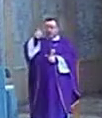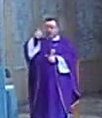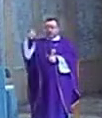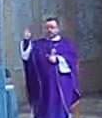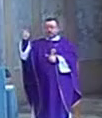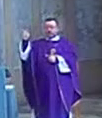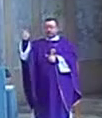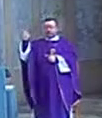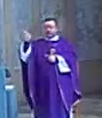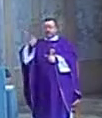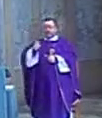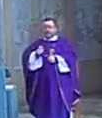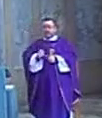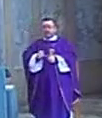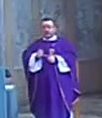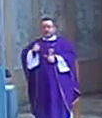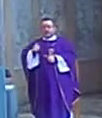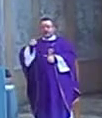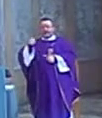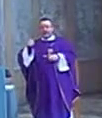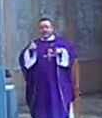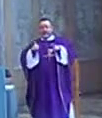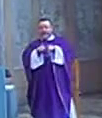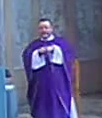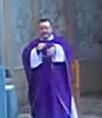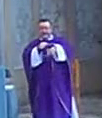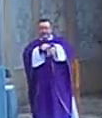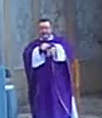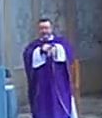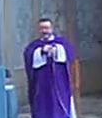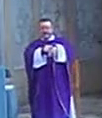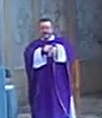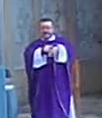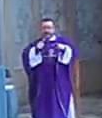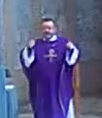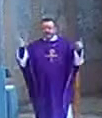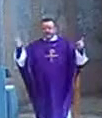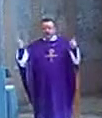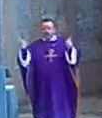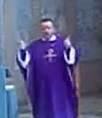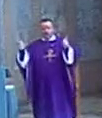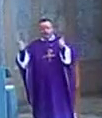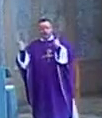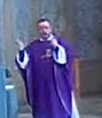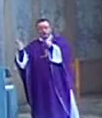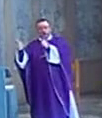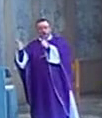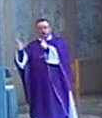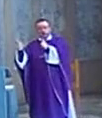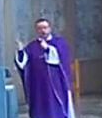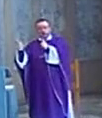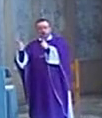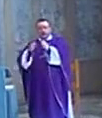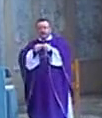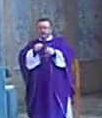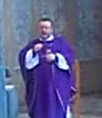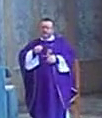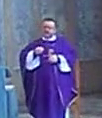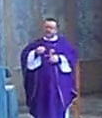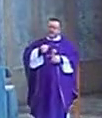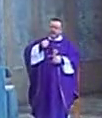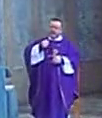cross but as that time gets closer and closer and closer